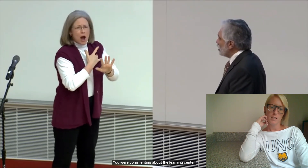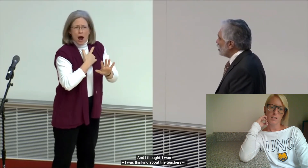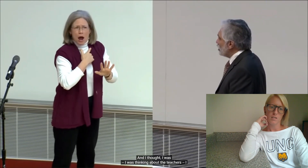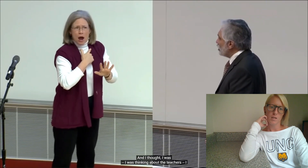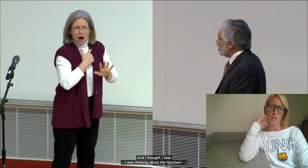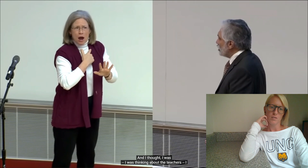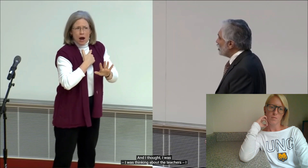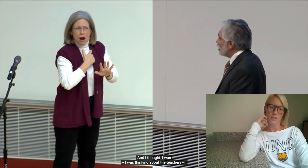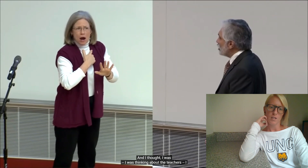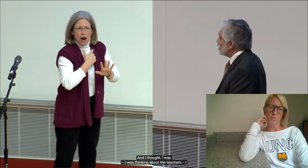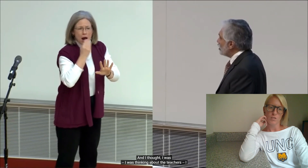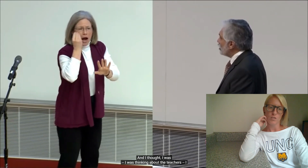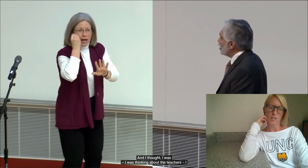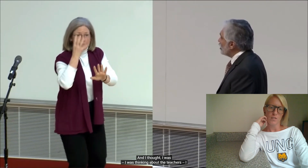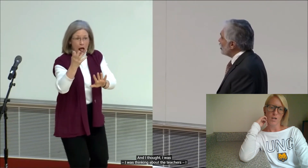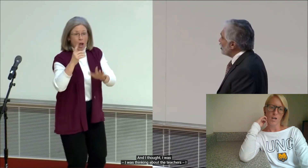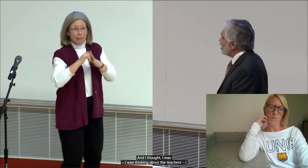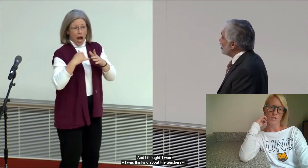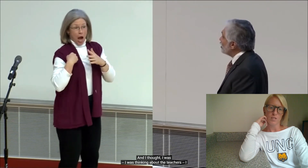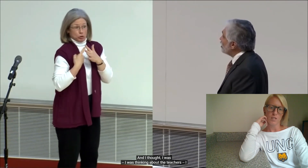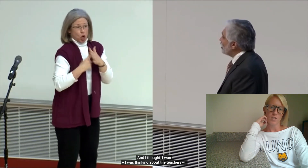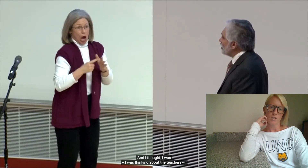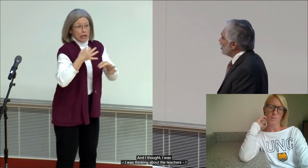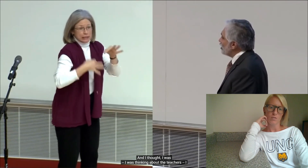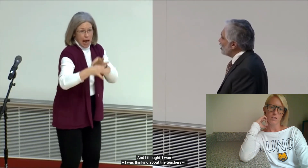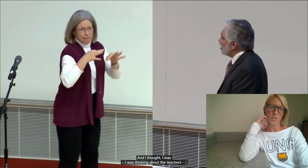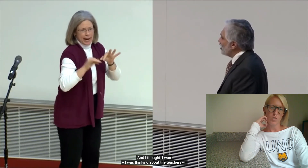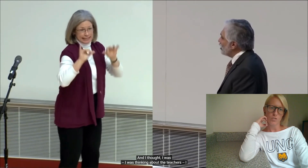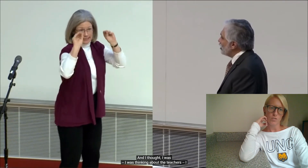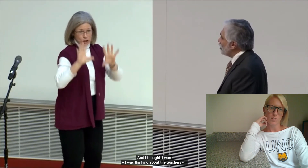Learning Center, and I thought,